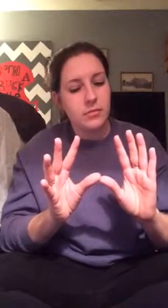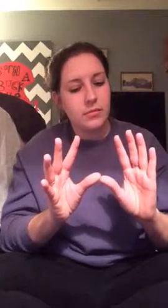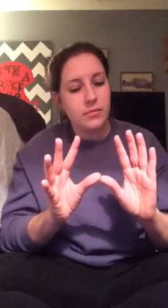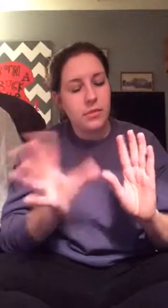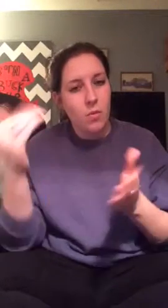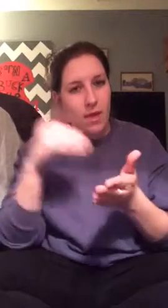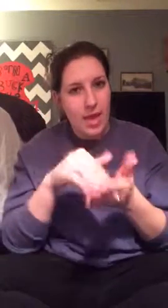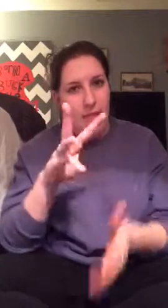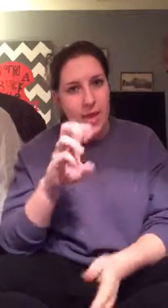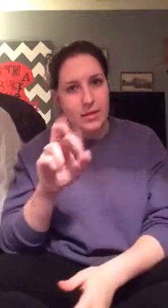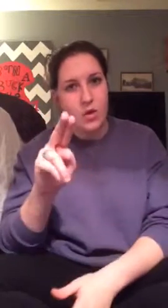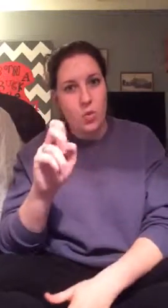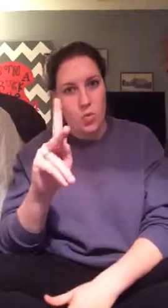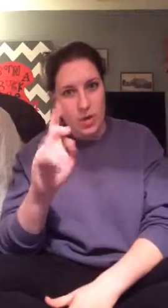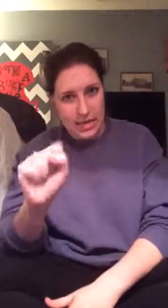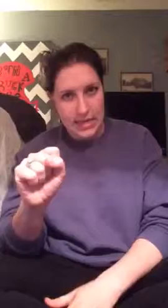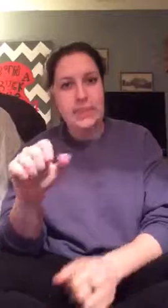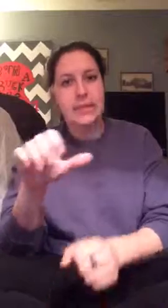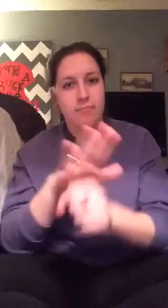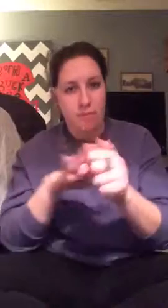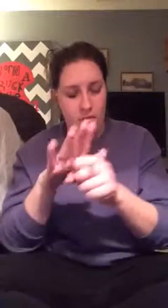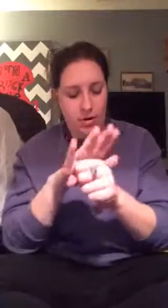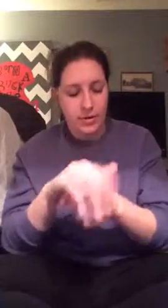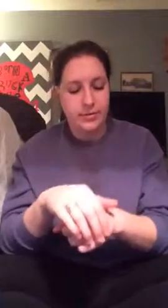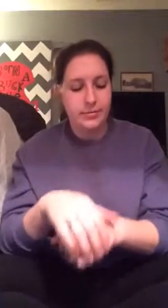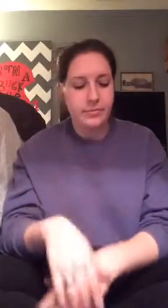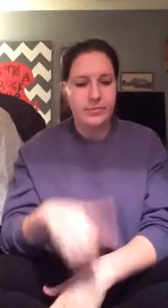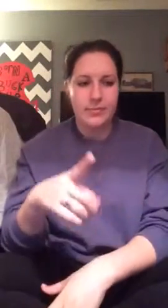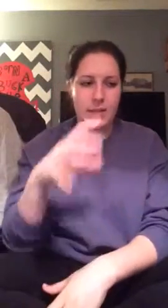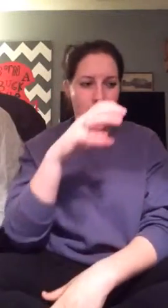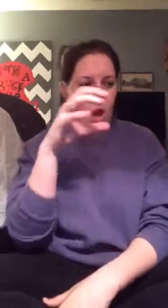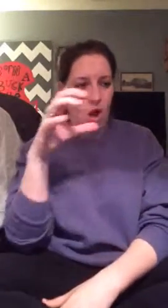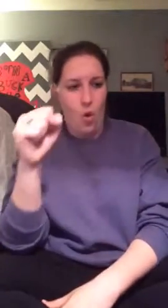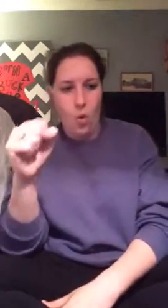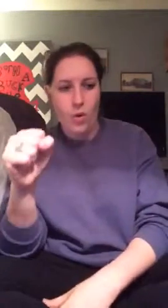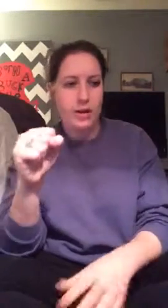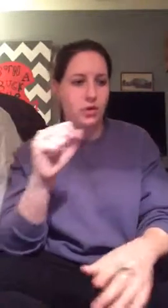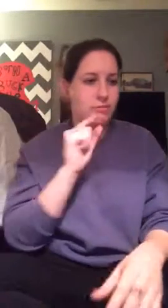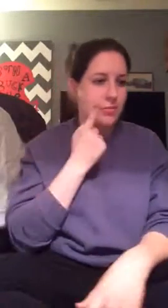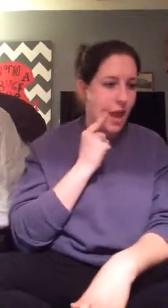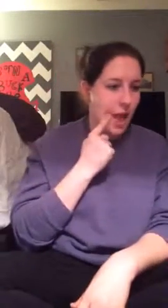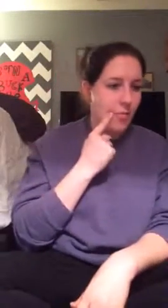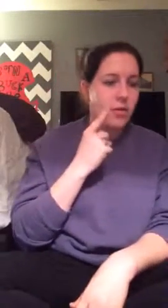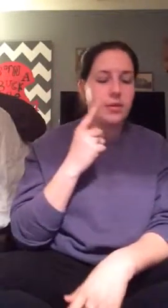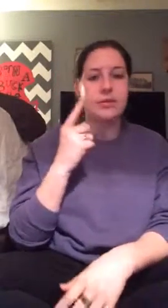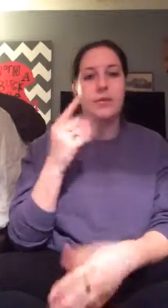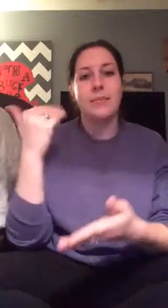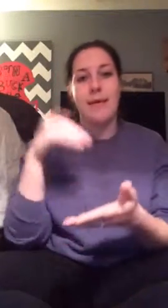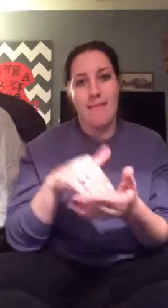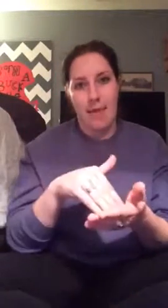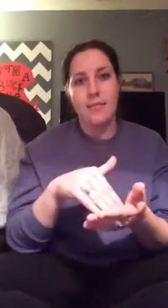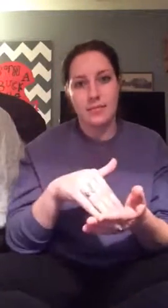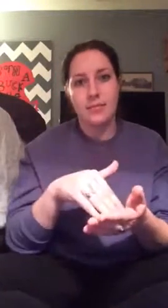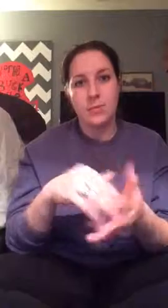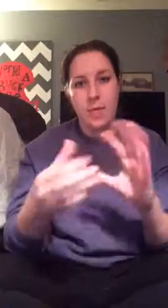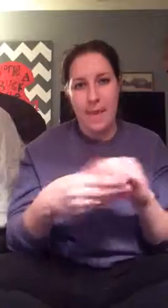important in making sense out of it. Or what is that? Is it an orange? Is it an apple? And then again, the message that is formulated, it's the same cycle. It goes